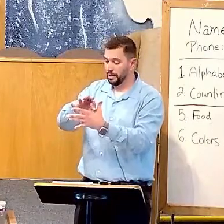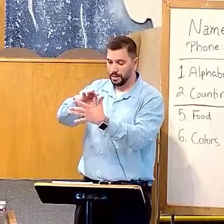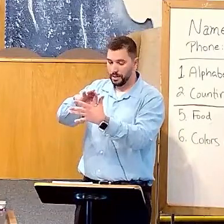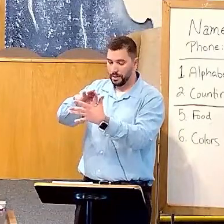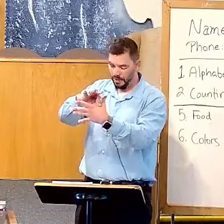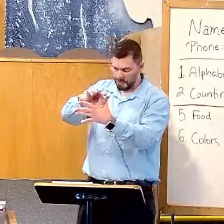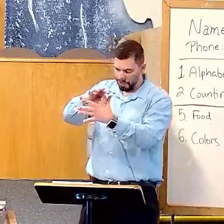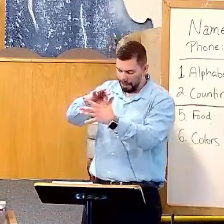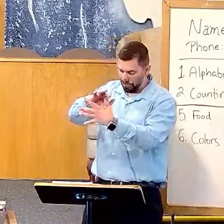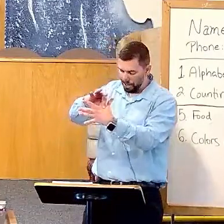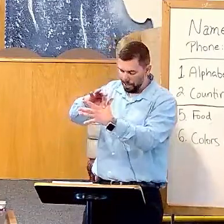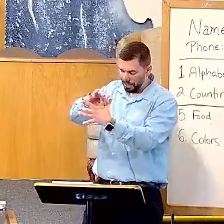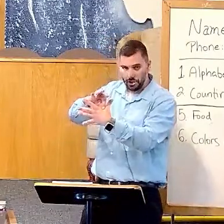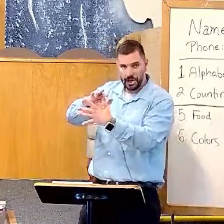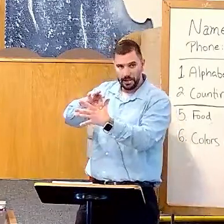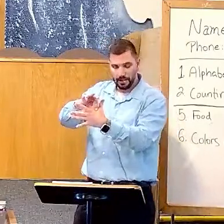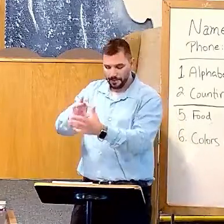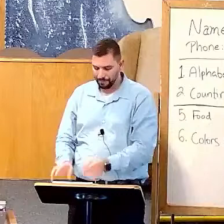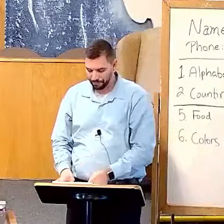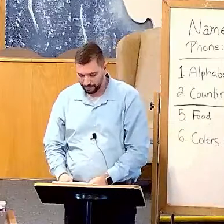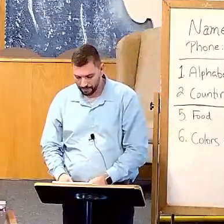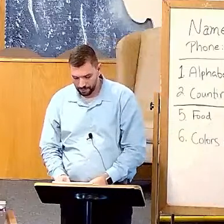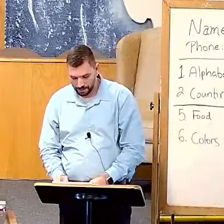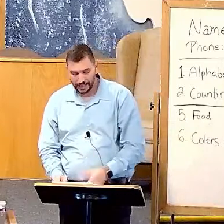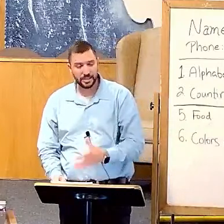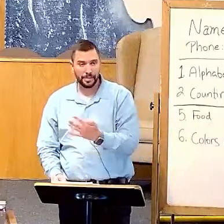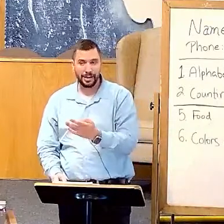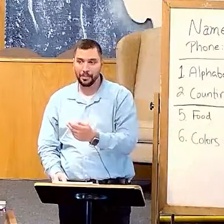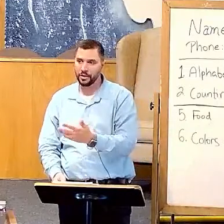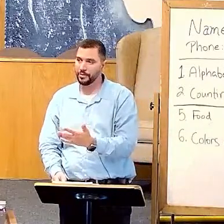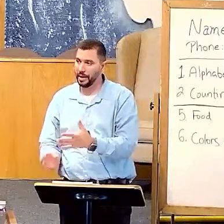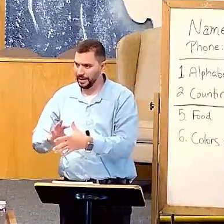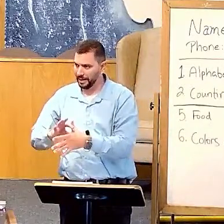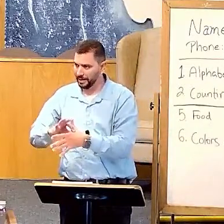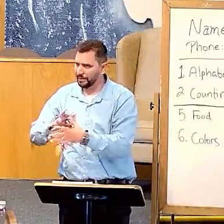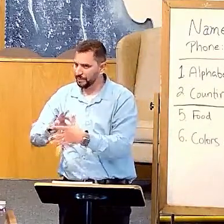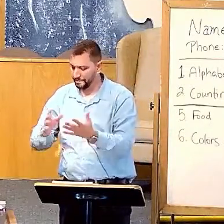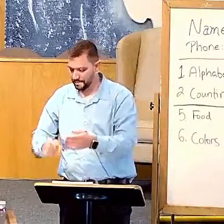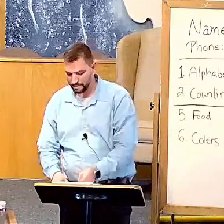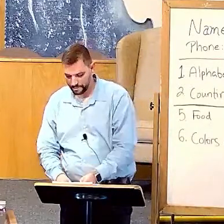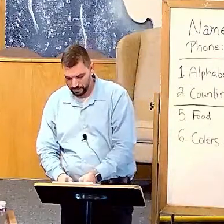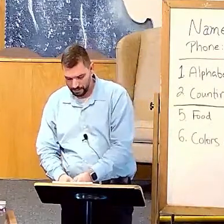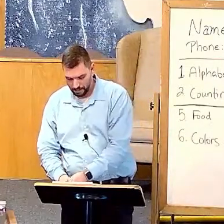You're just going to grab right there and shake, because that's the meaty part of your hand.